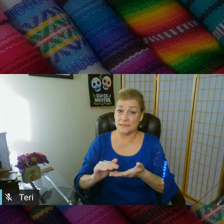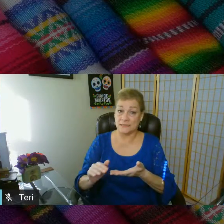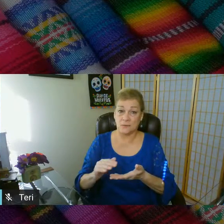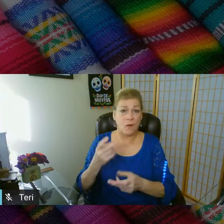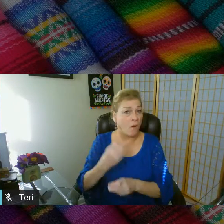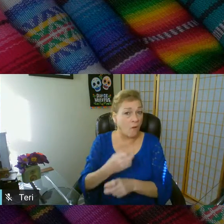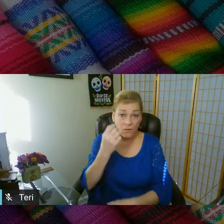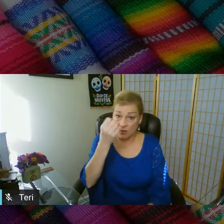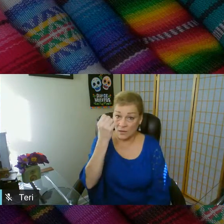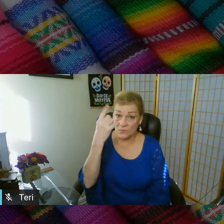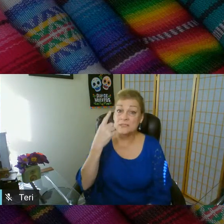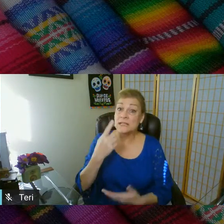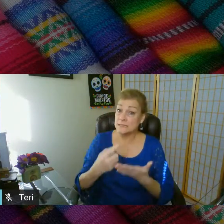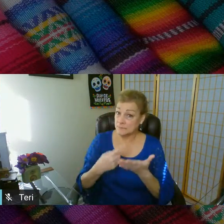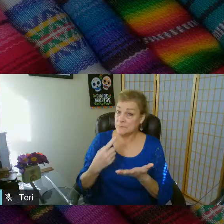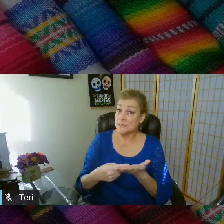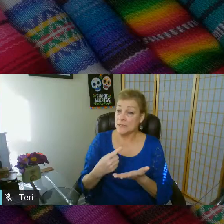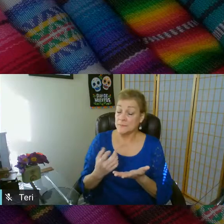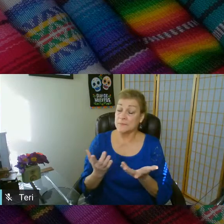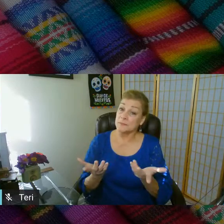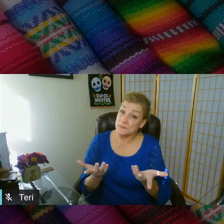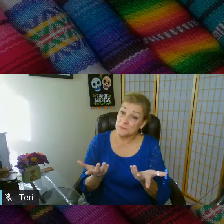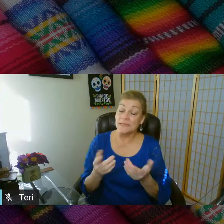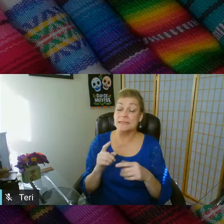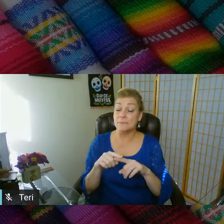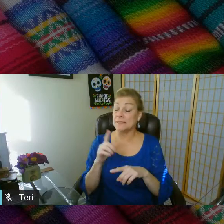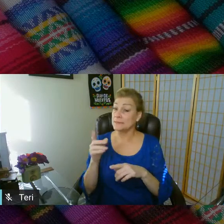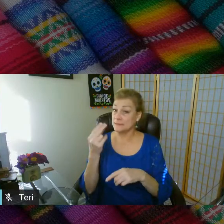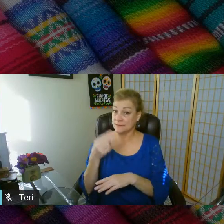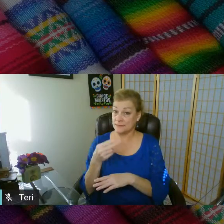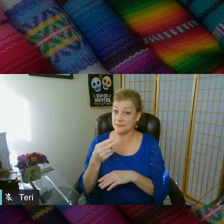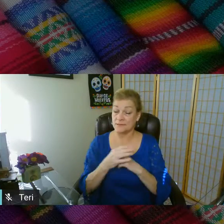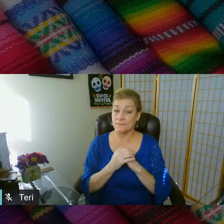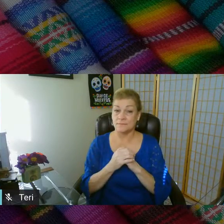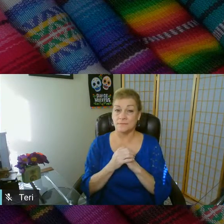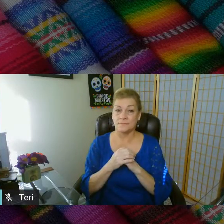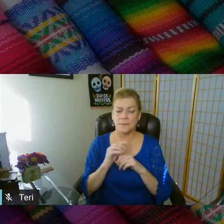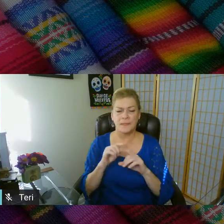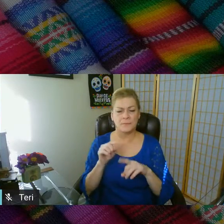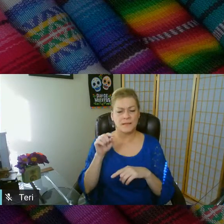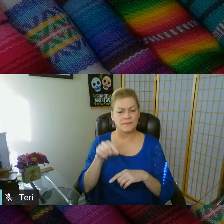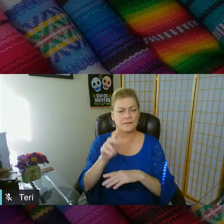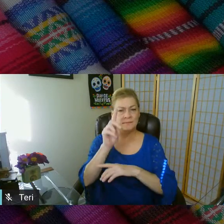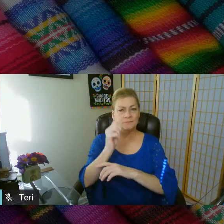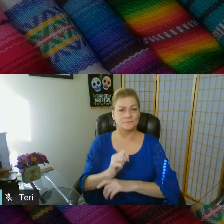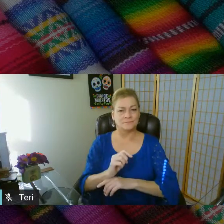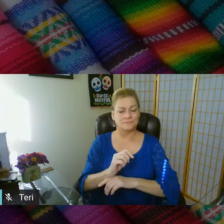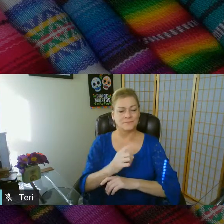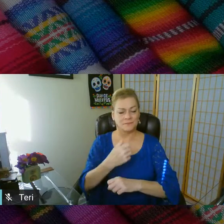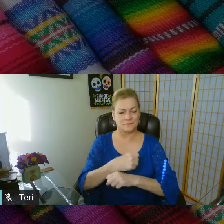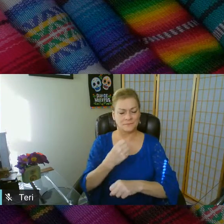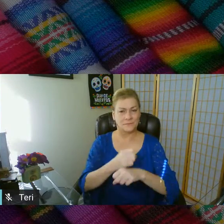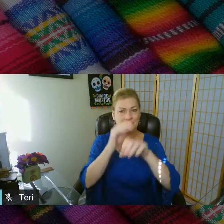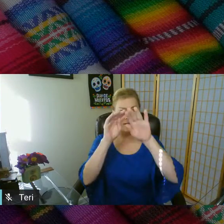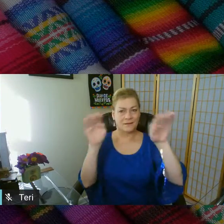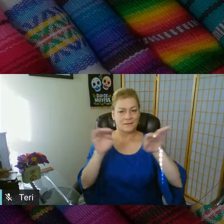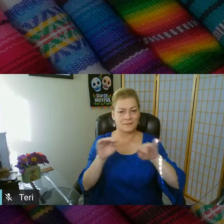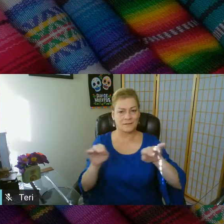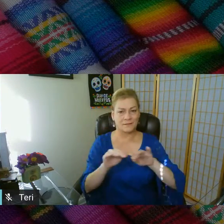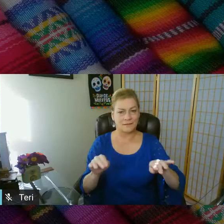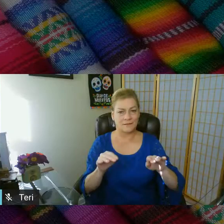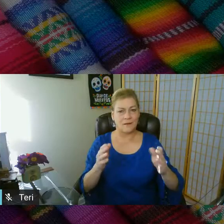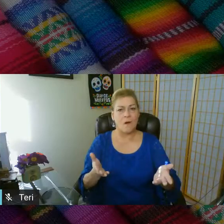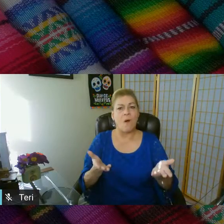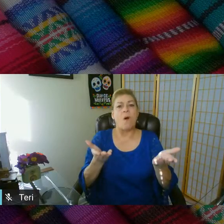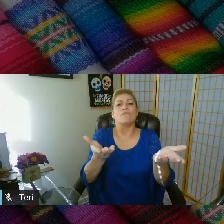understand. But this sort of ritual of creating an ofrenda, an altar, an